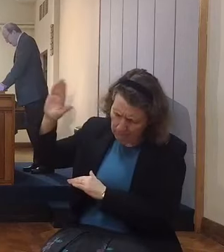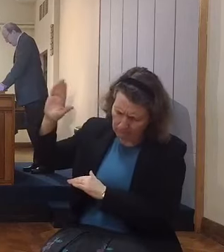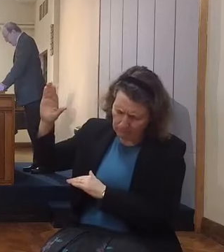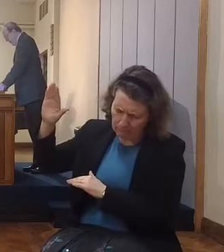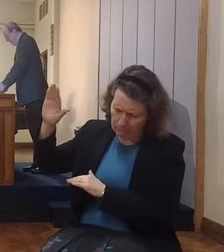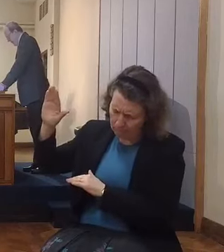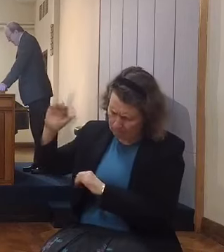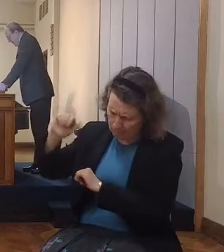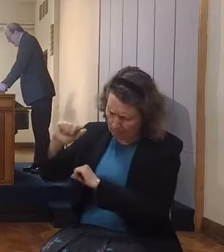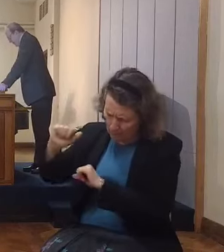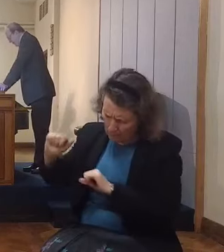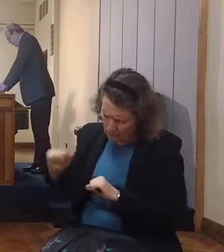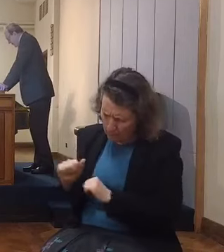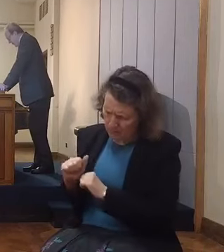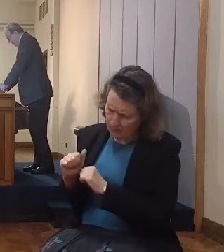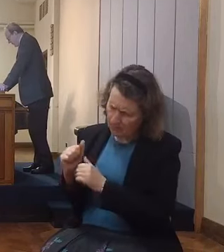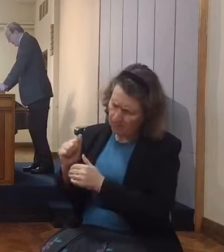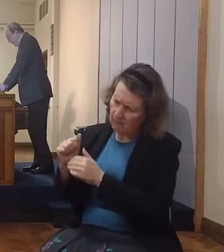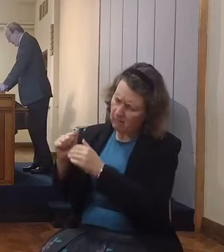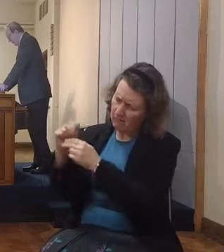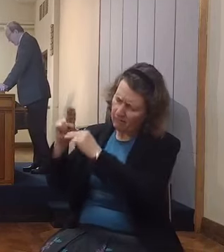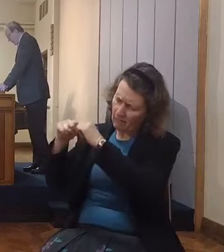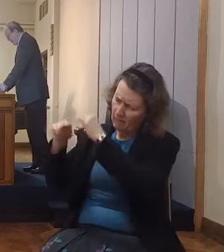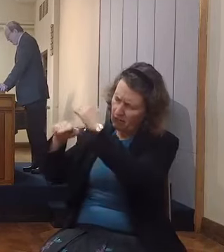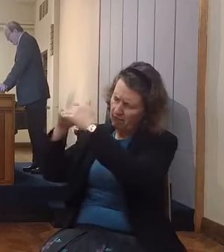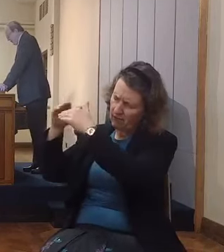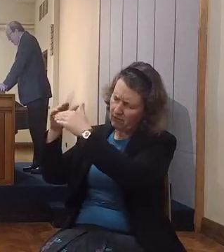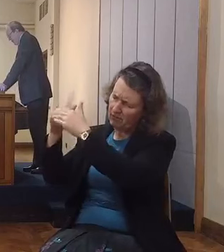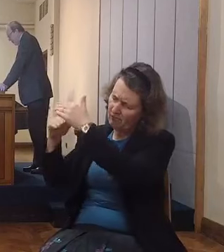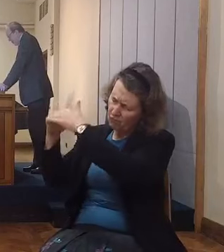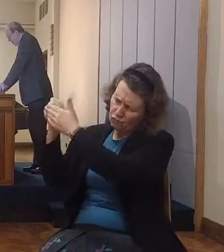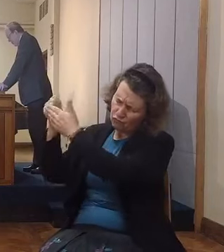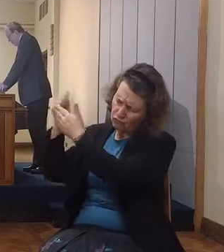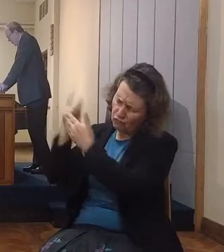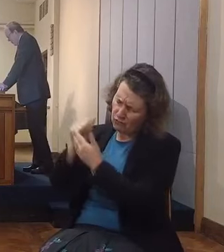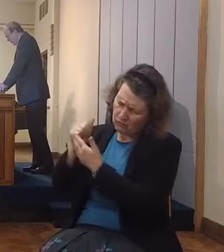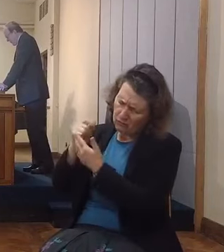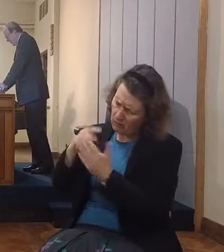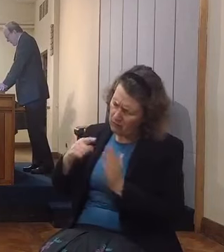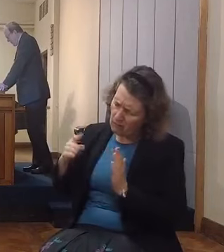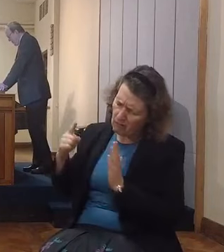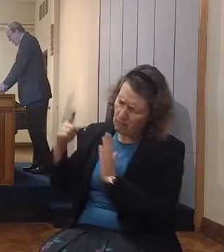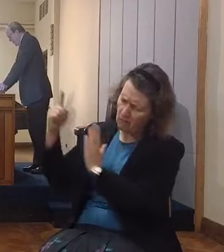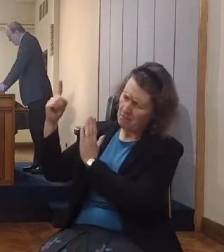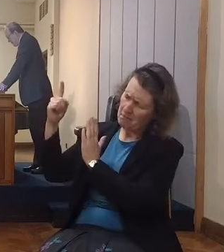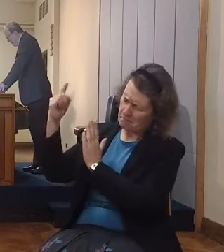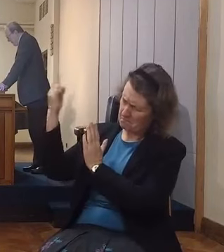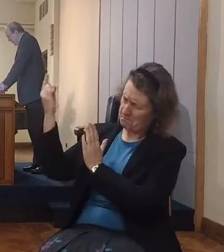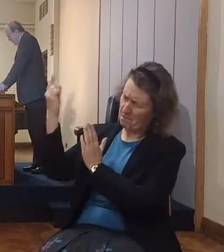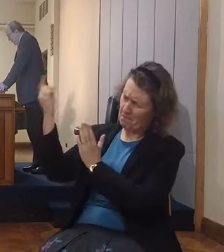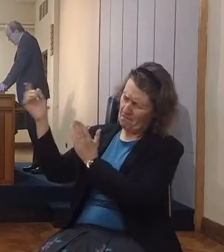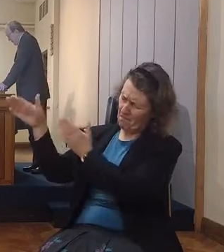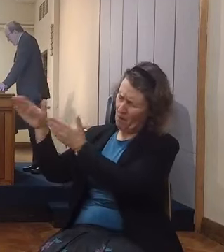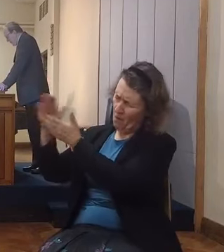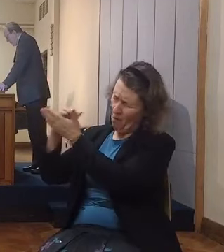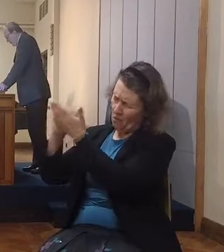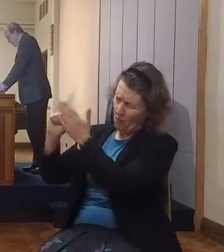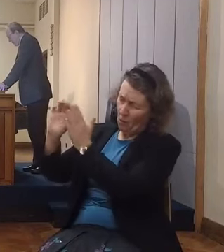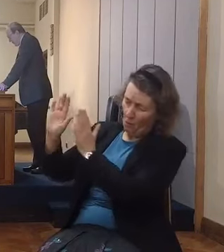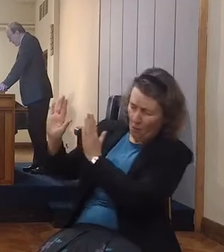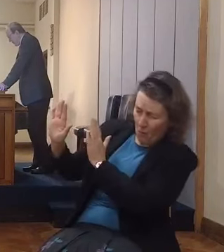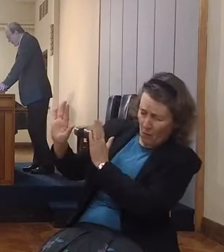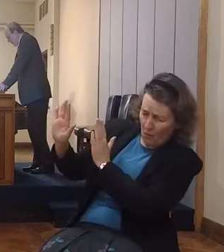us, Heavenly Father, to come into thy holy presence. O Lord, we thank thee we may come in the name